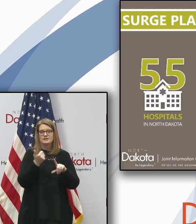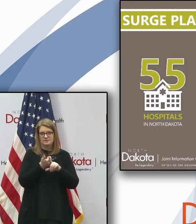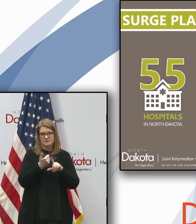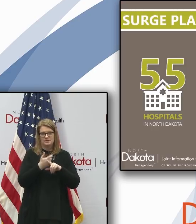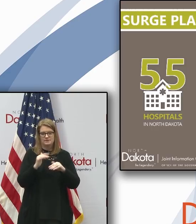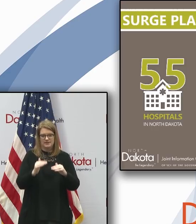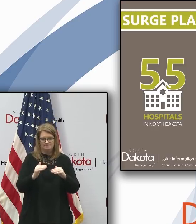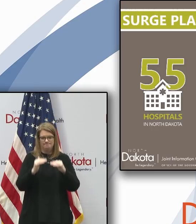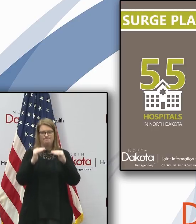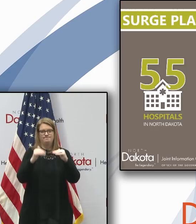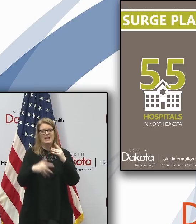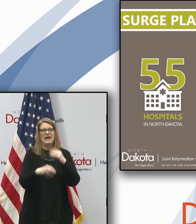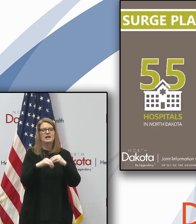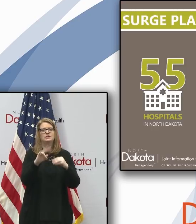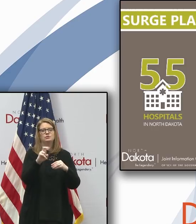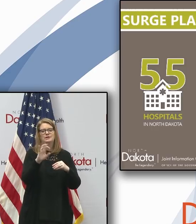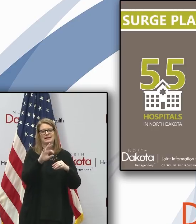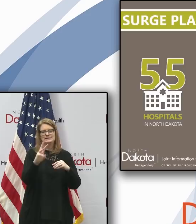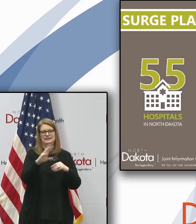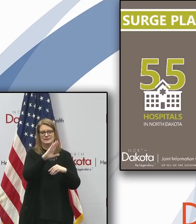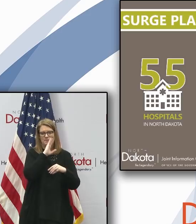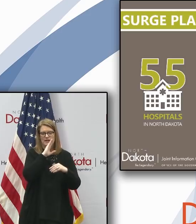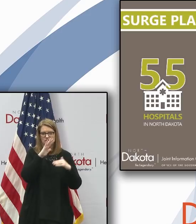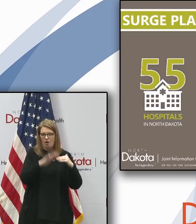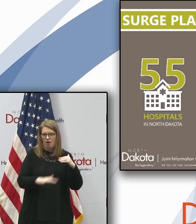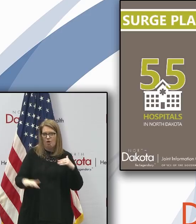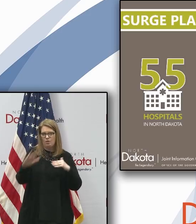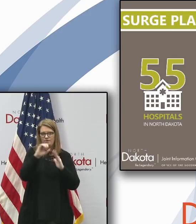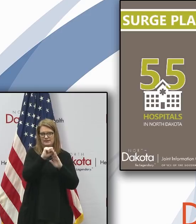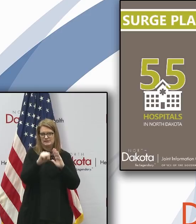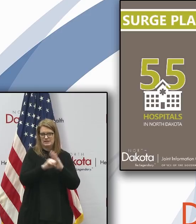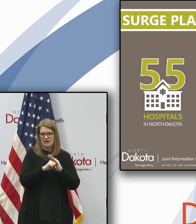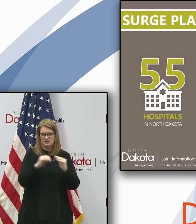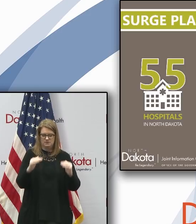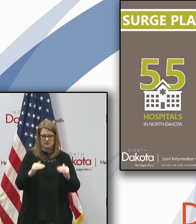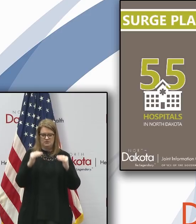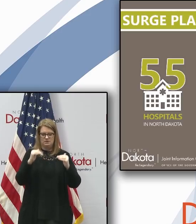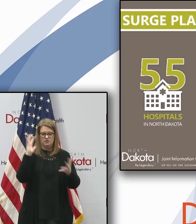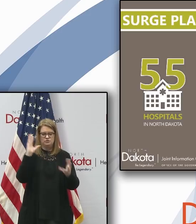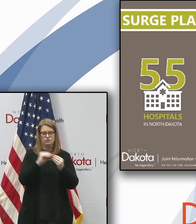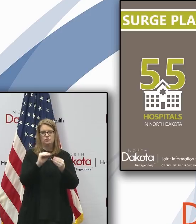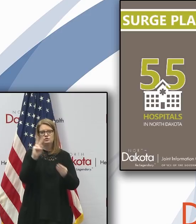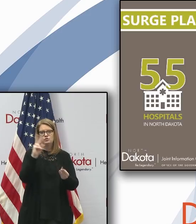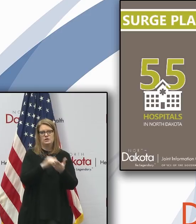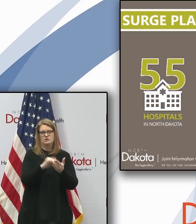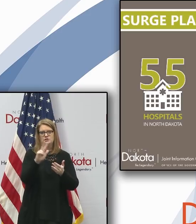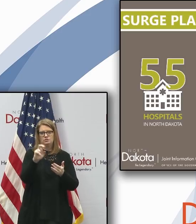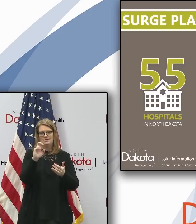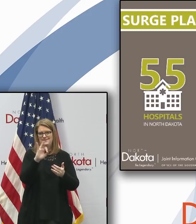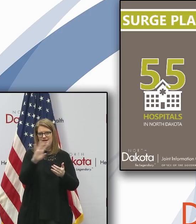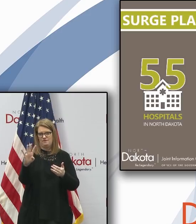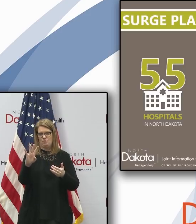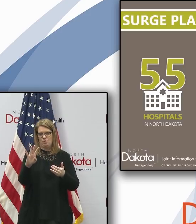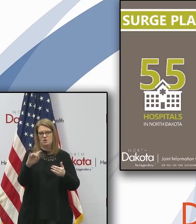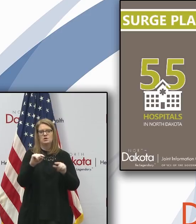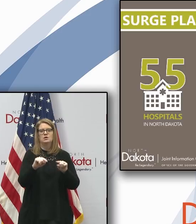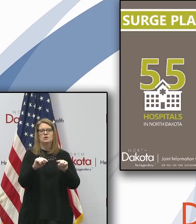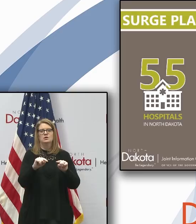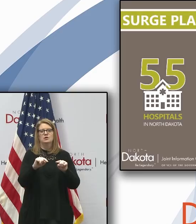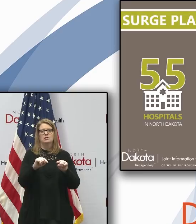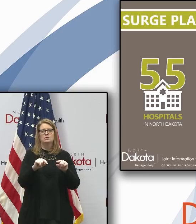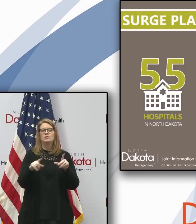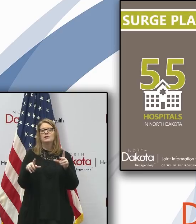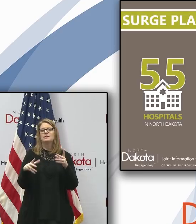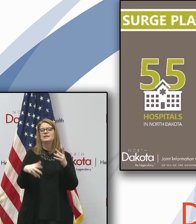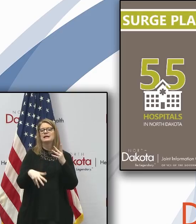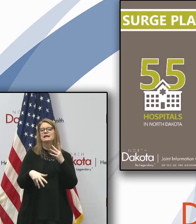another 296 beds statewide. That would bring us up to a total of 2,394. With additional